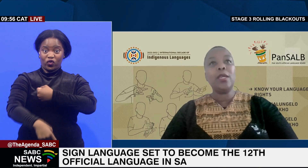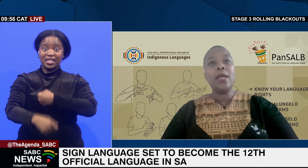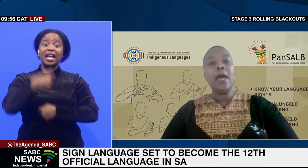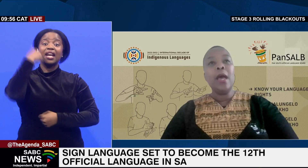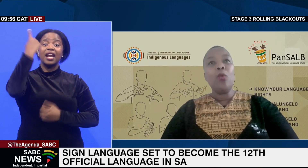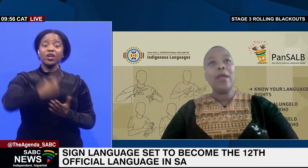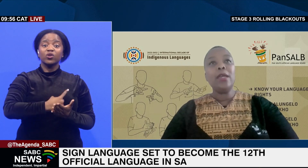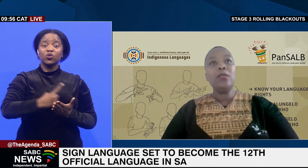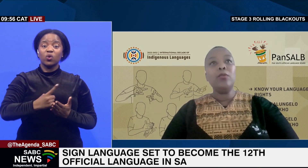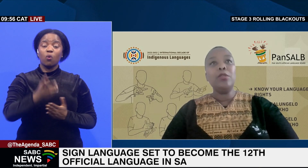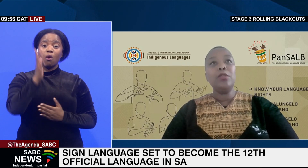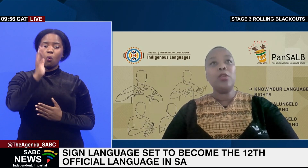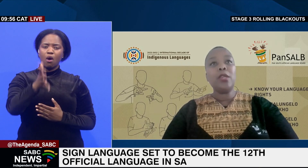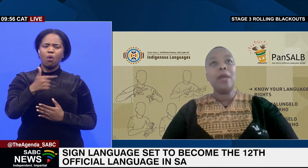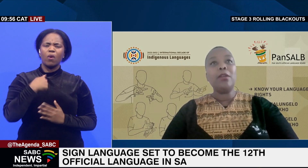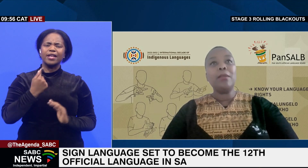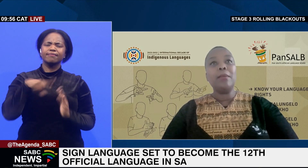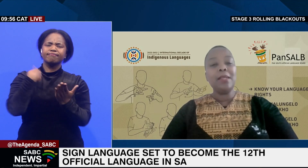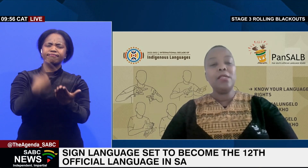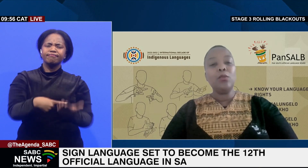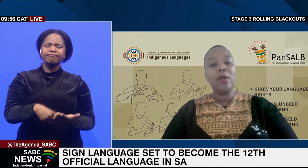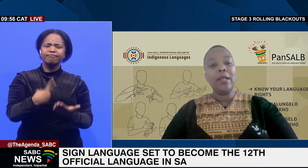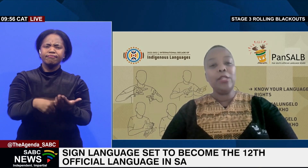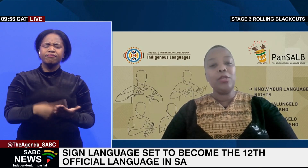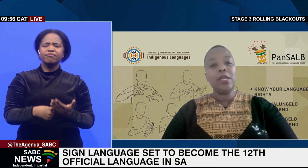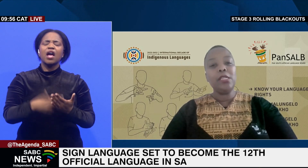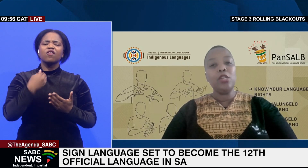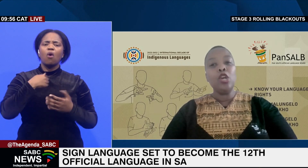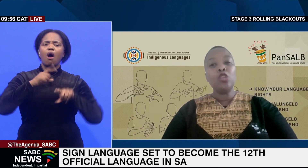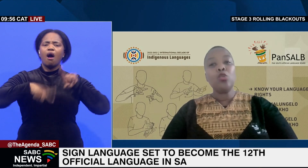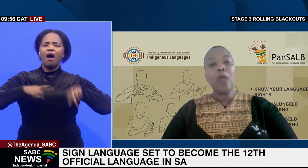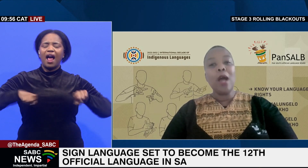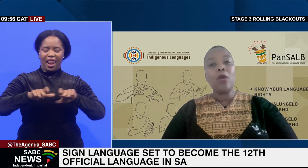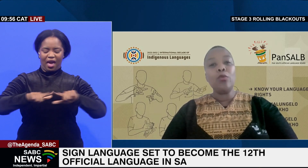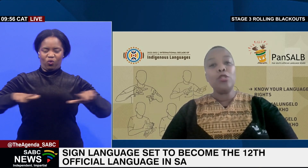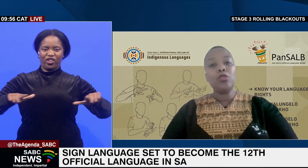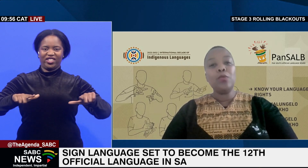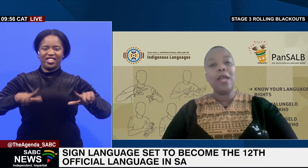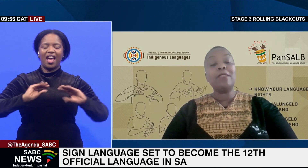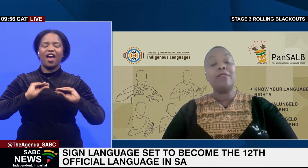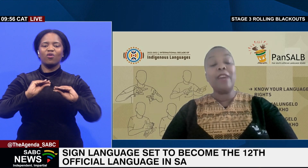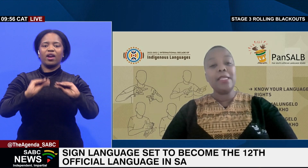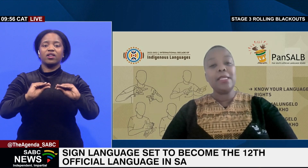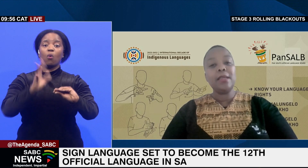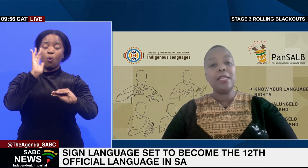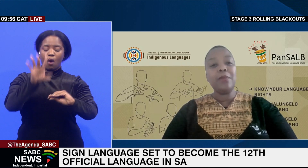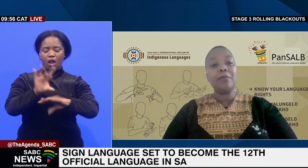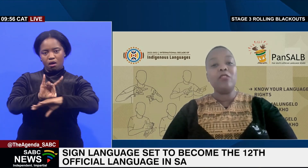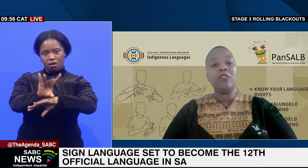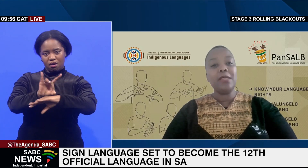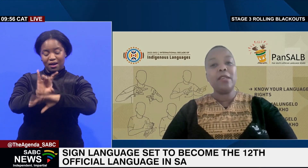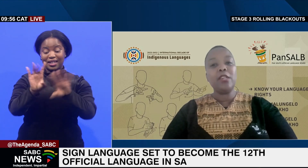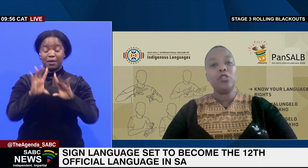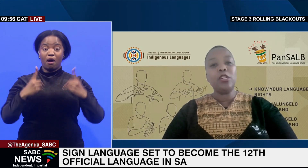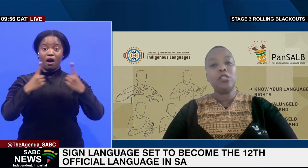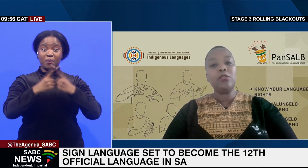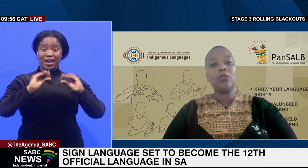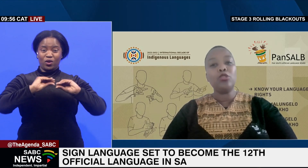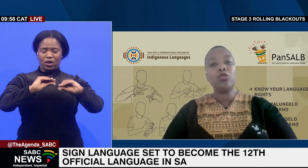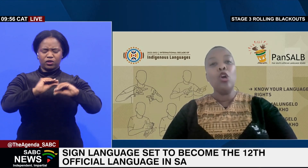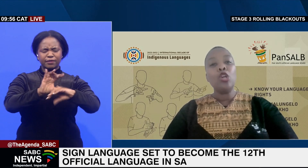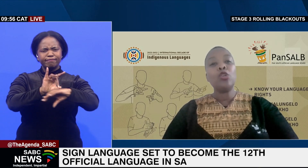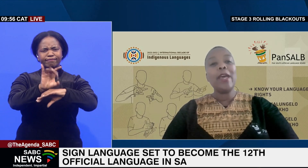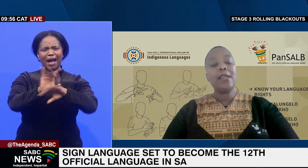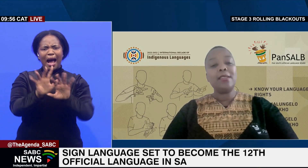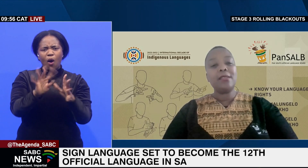next week wherein we'll be talking about the multilingual education. So we are going to be advising the Department of Basic Education